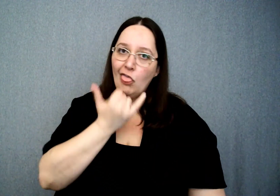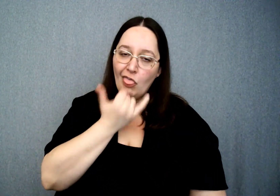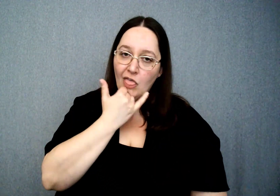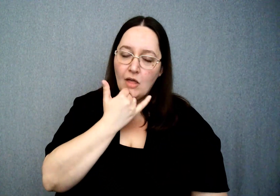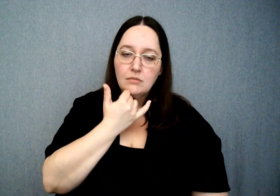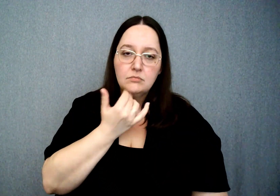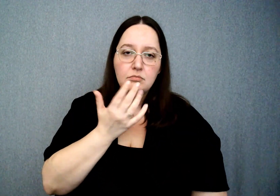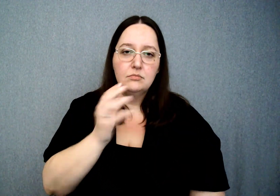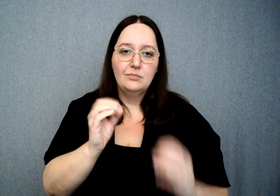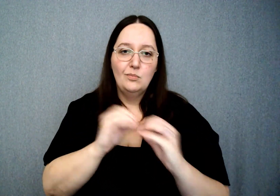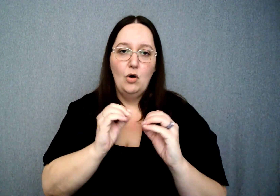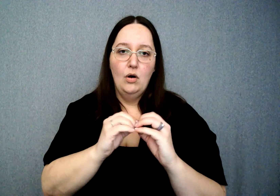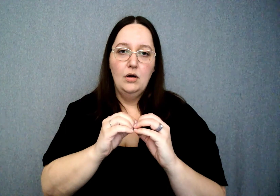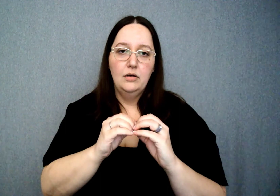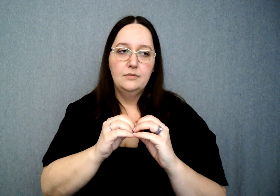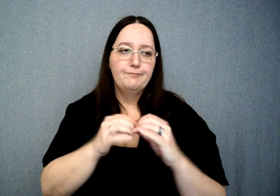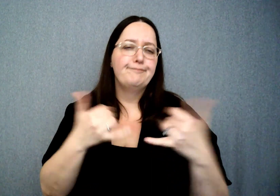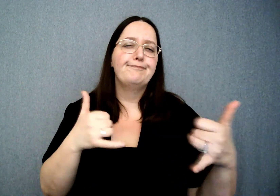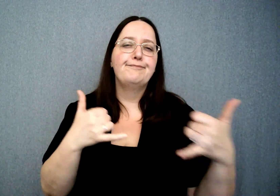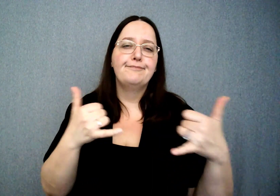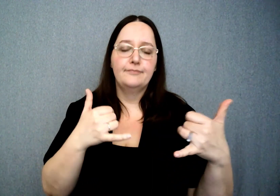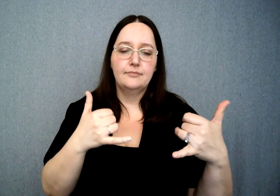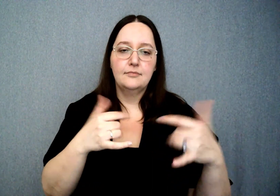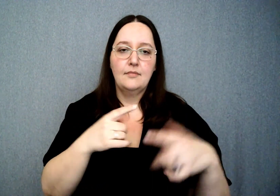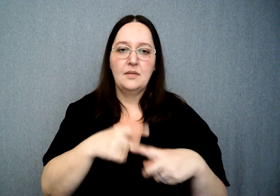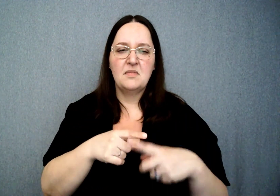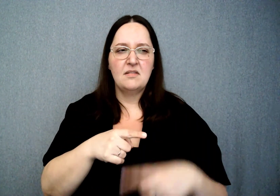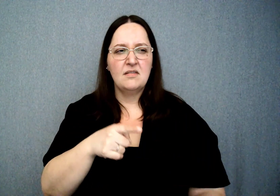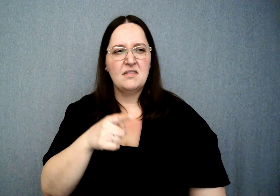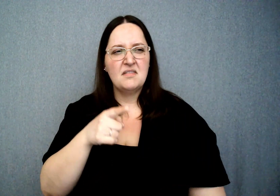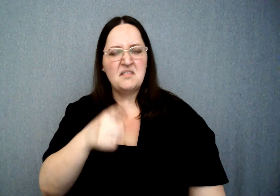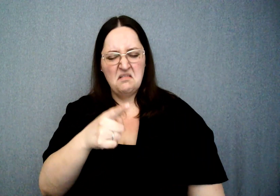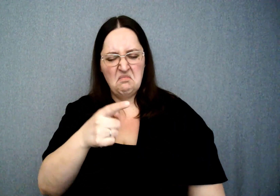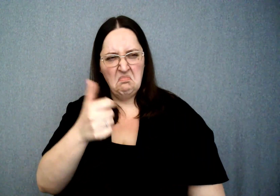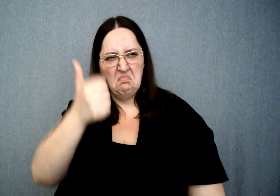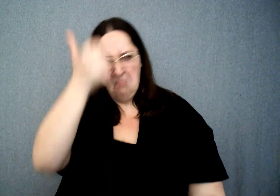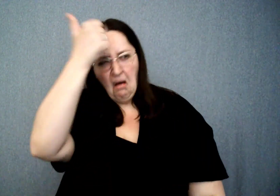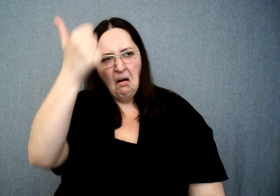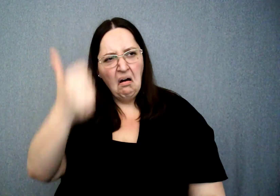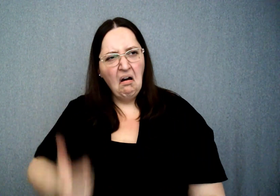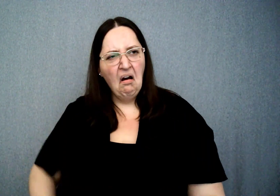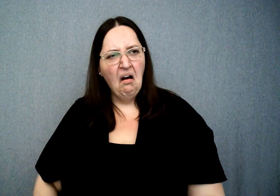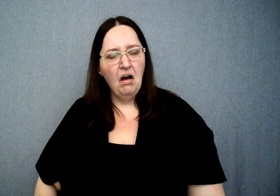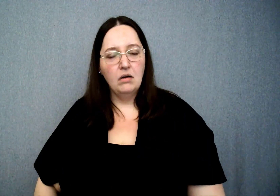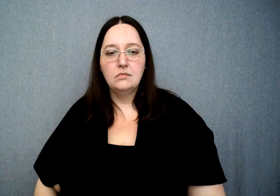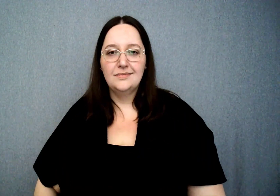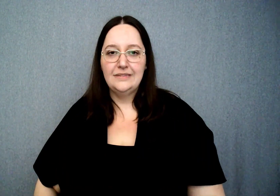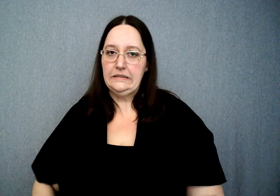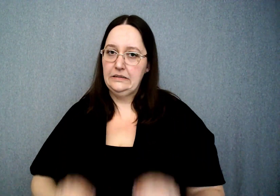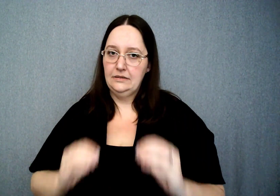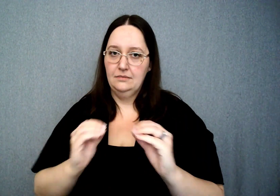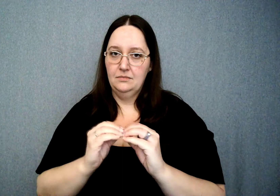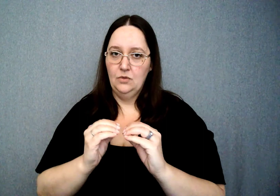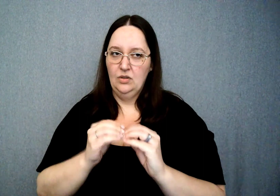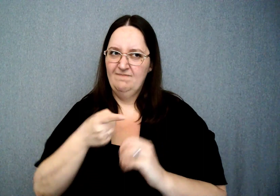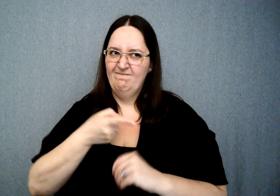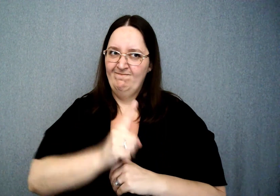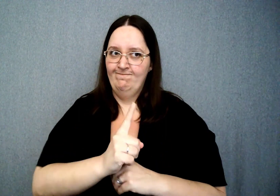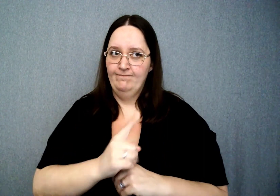dumb mistake. That's more playful. But if you're trying to be rude, you are dumb.